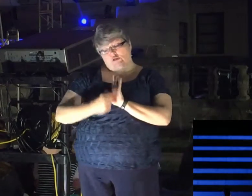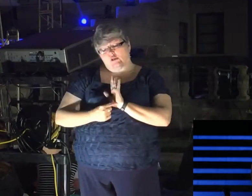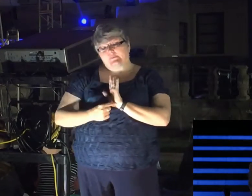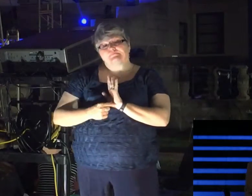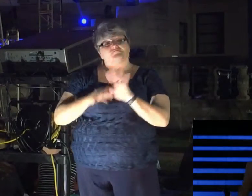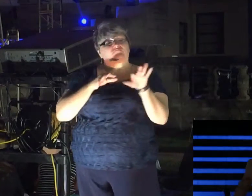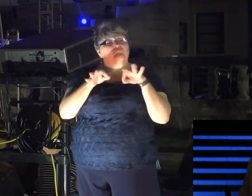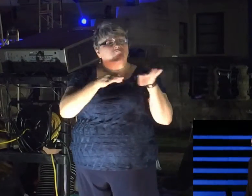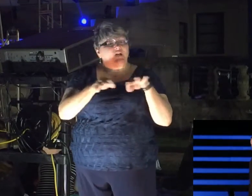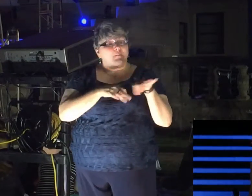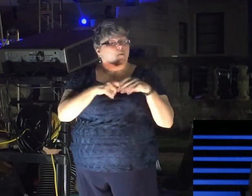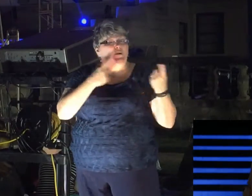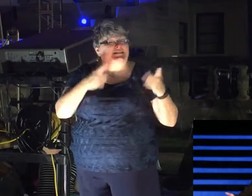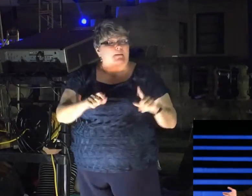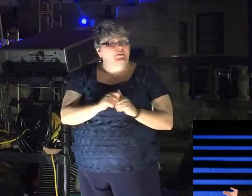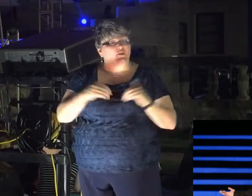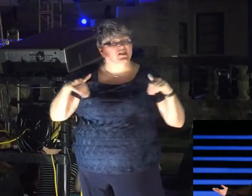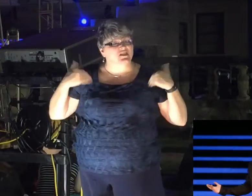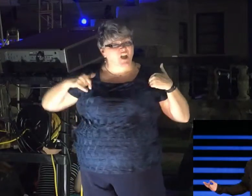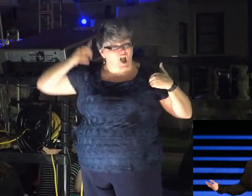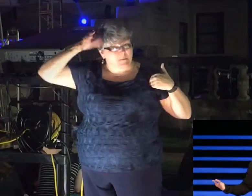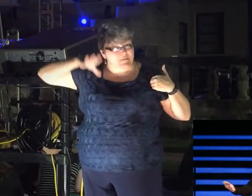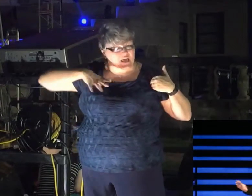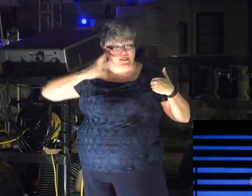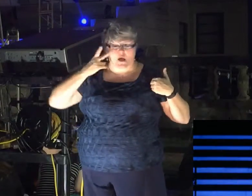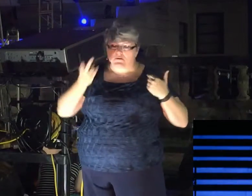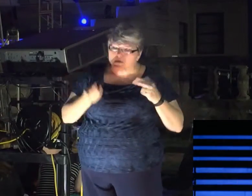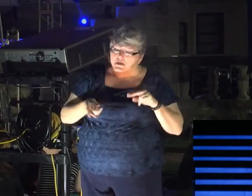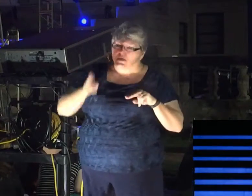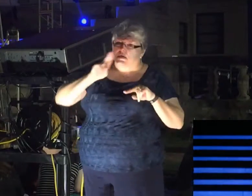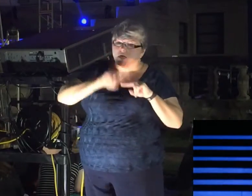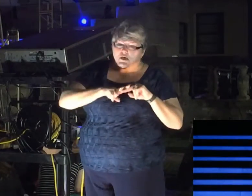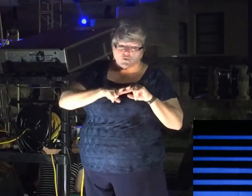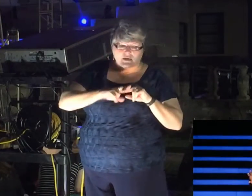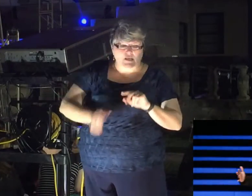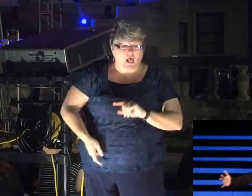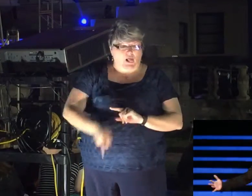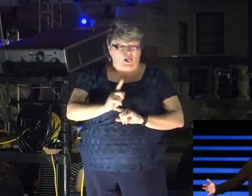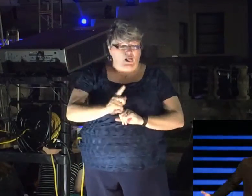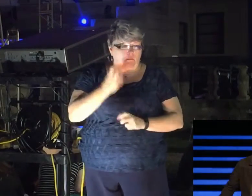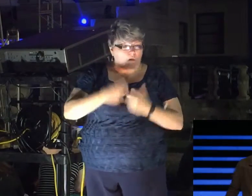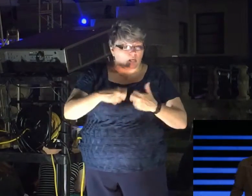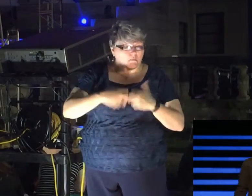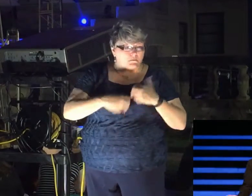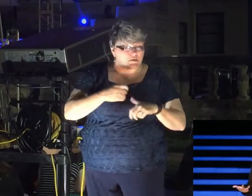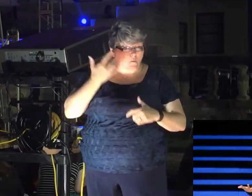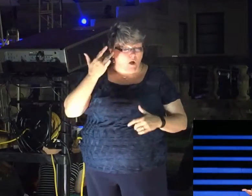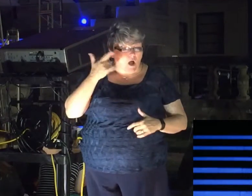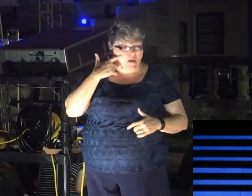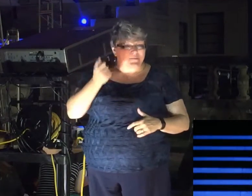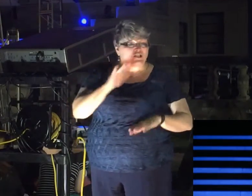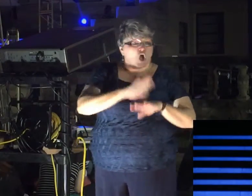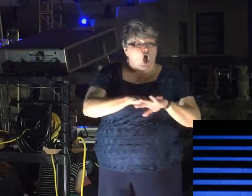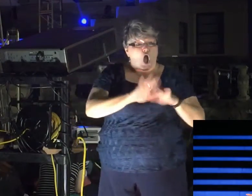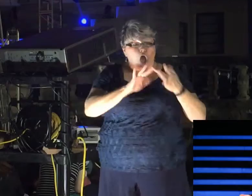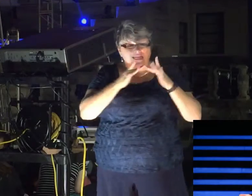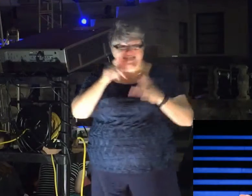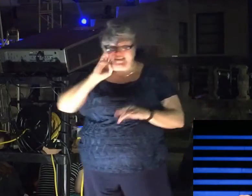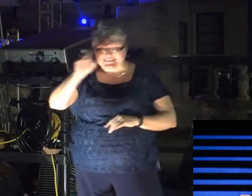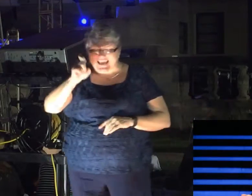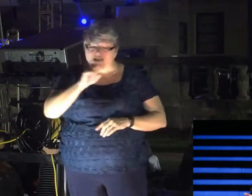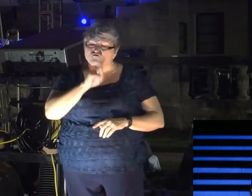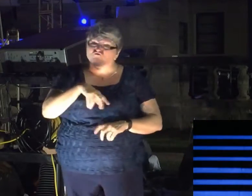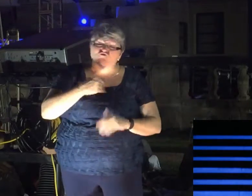I read an article that talked about what's happening now with young men is they're seeing an increase in erectile dysfunction in young men because